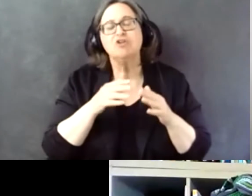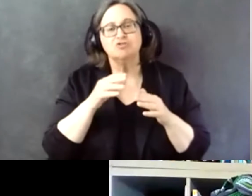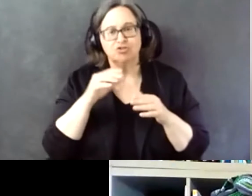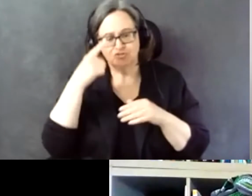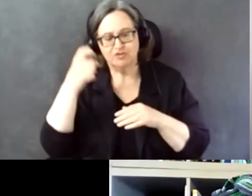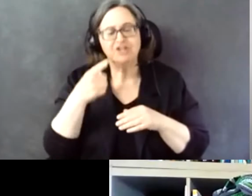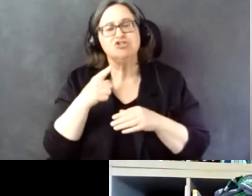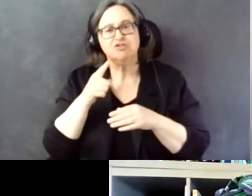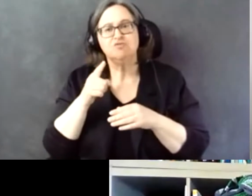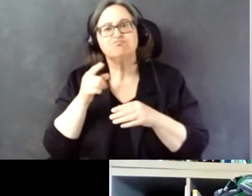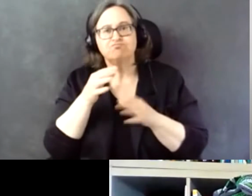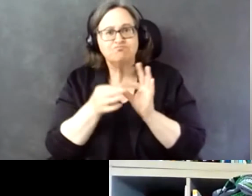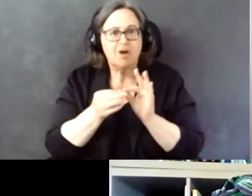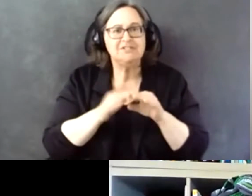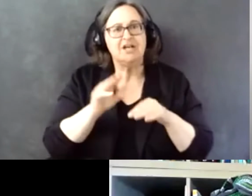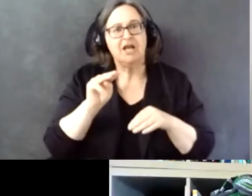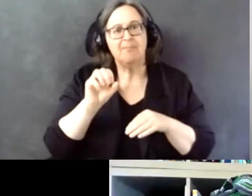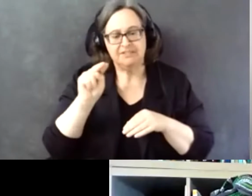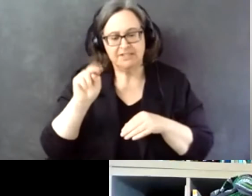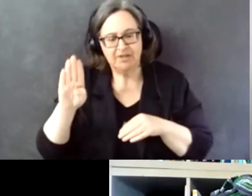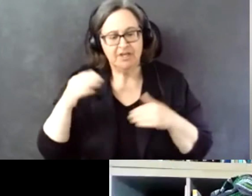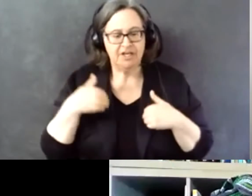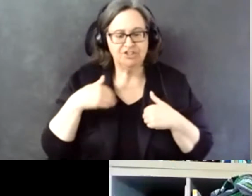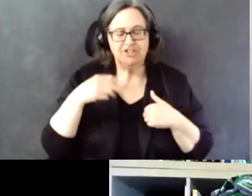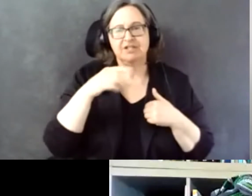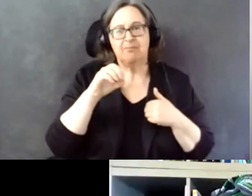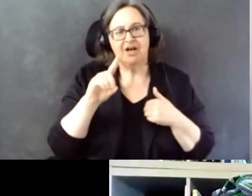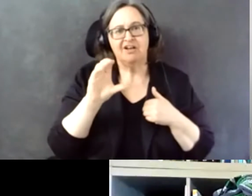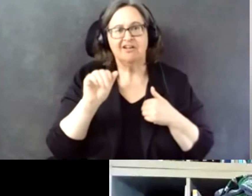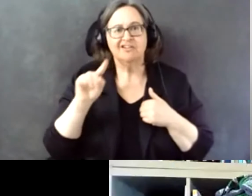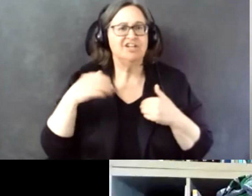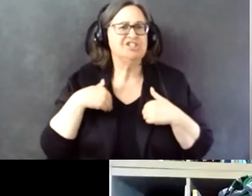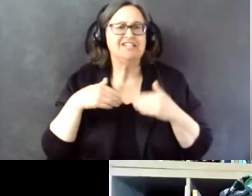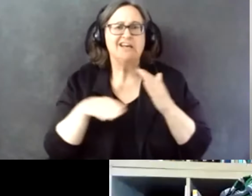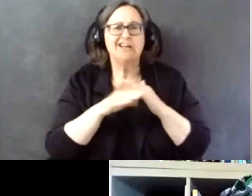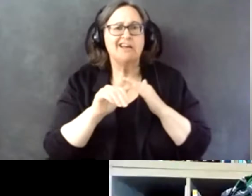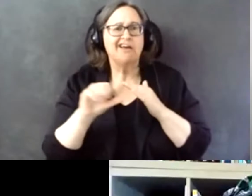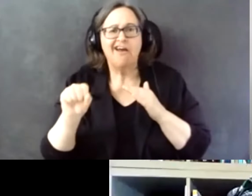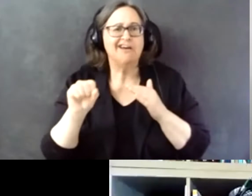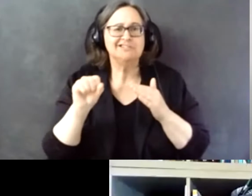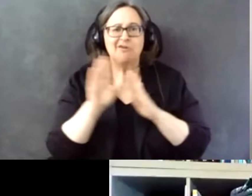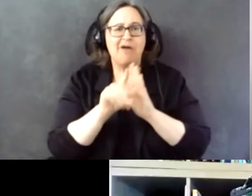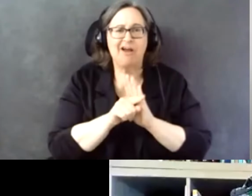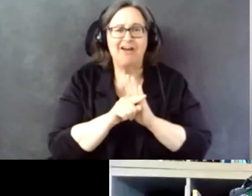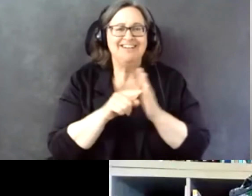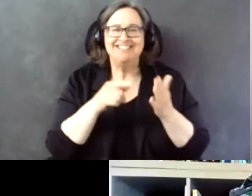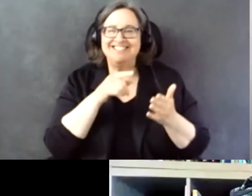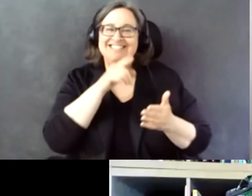on msnbc and most importantly has a kick-ass background and great classes and i always enjoy spending time with her